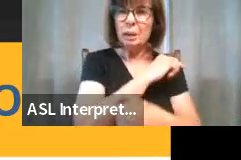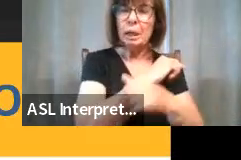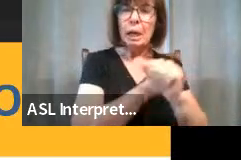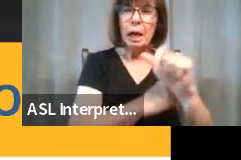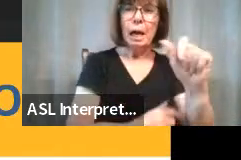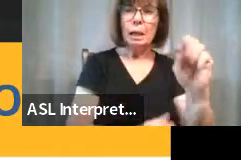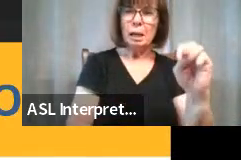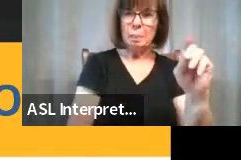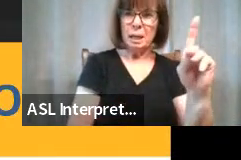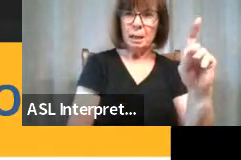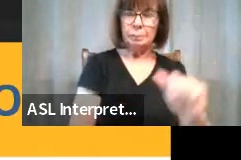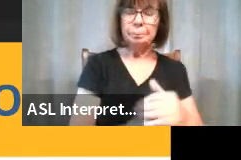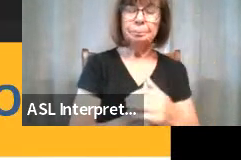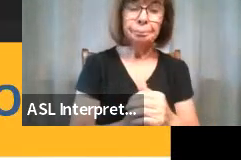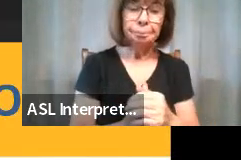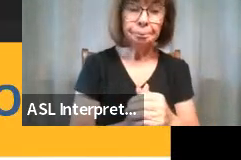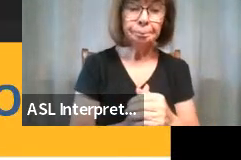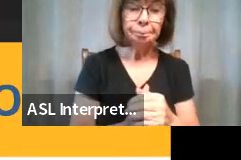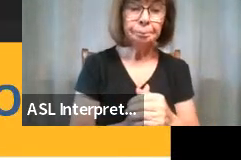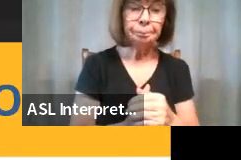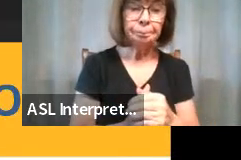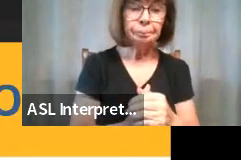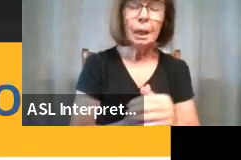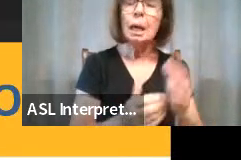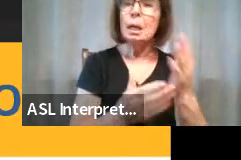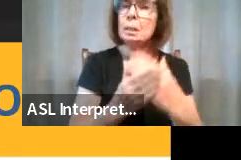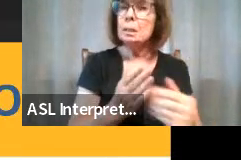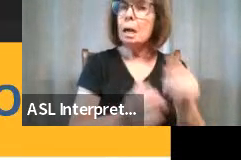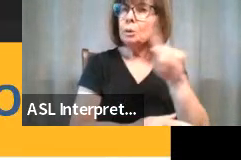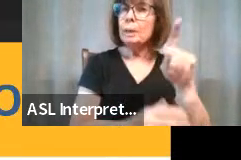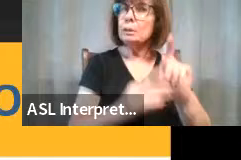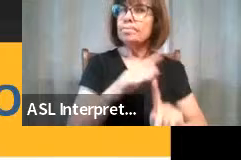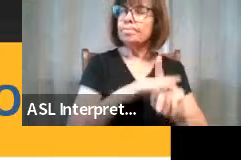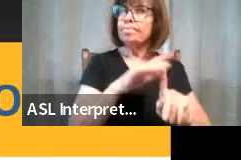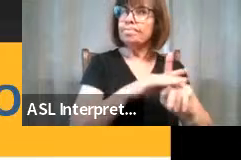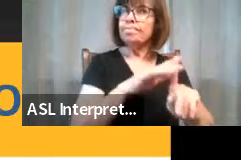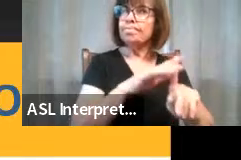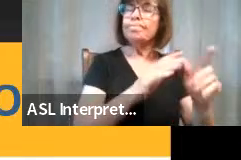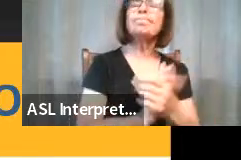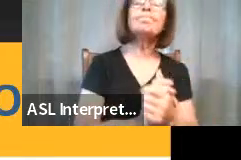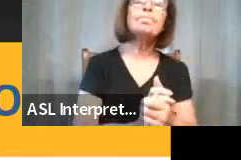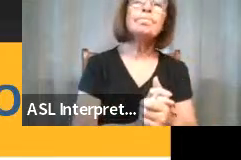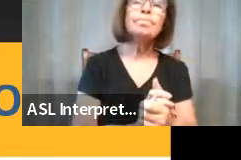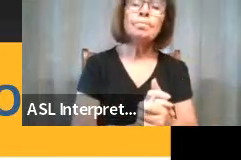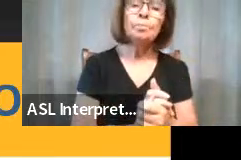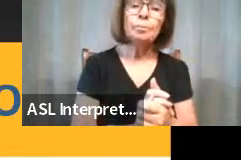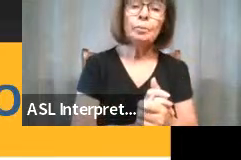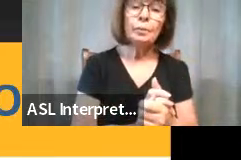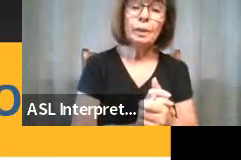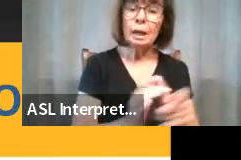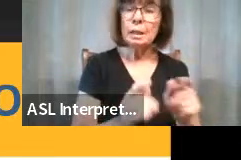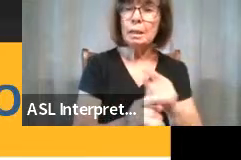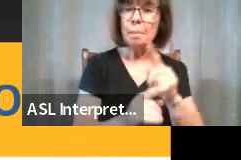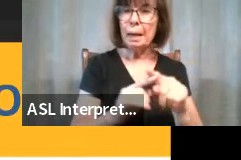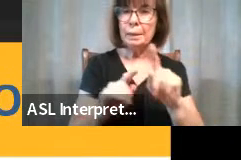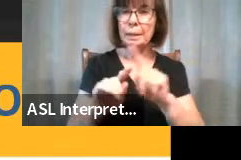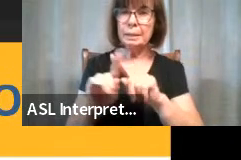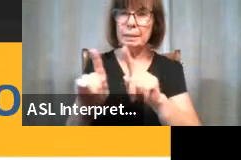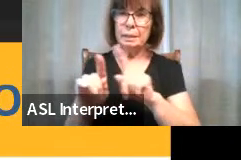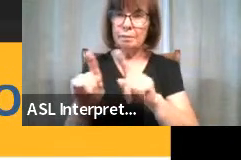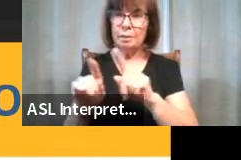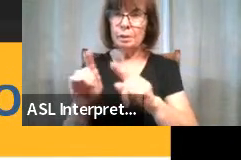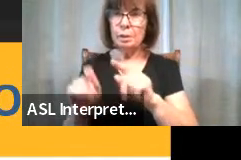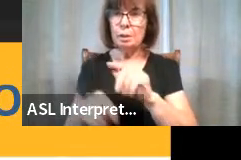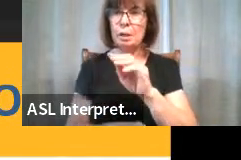So some questions that I think were brought up by you is questions about the difference of monkeypox compared